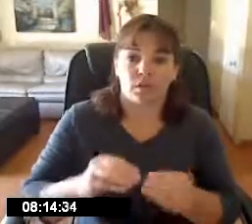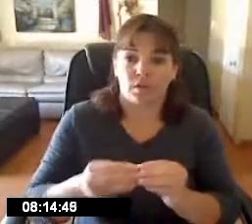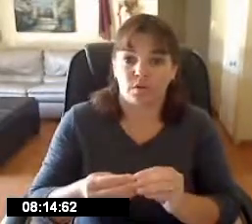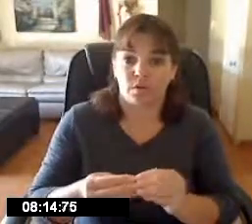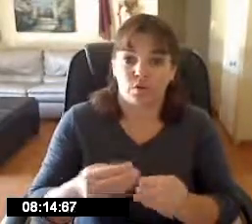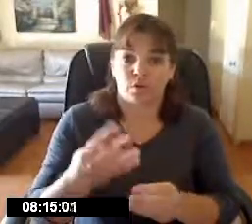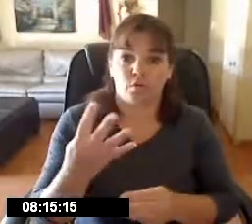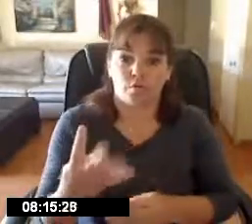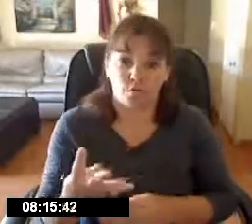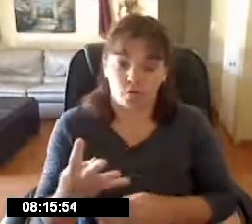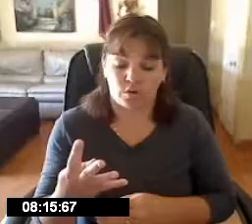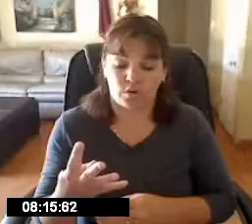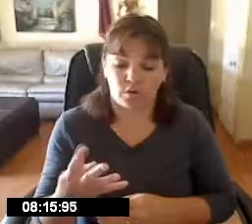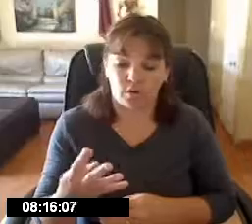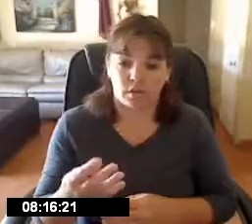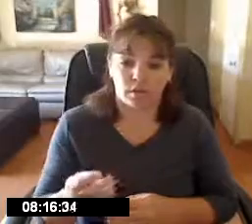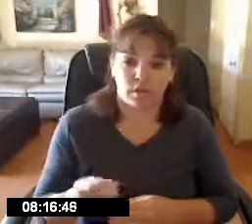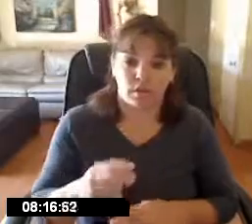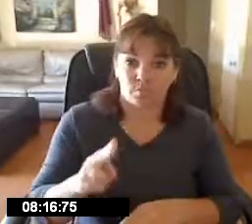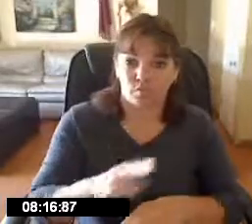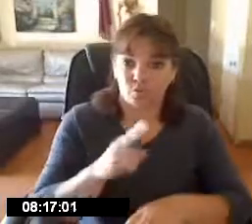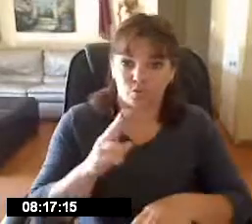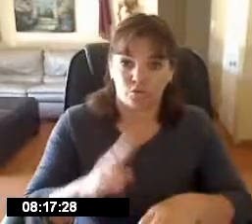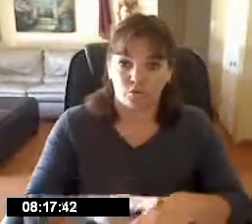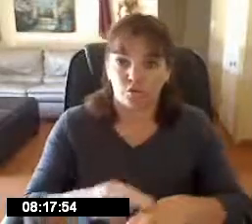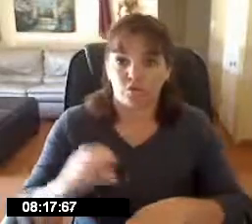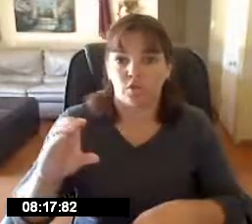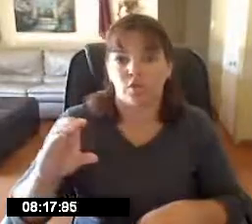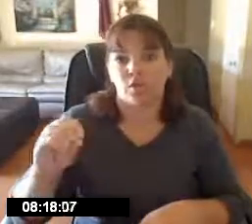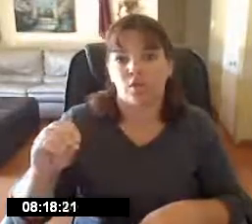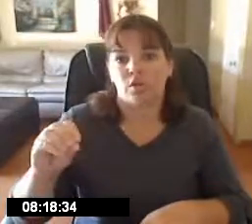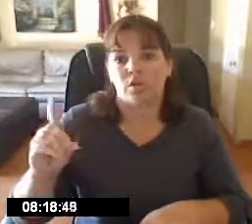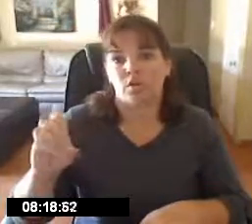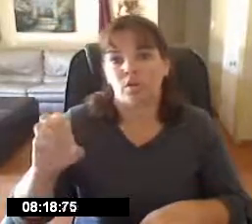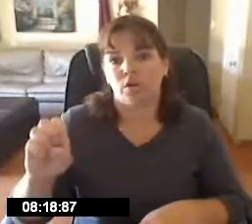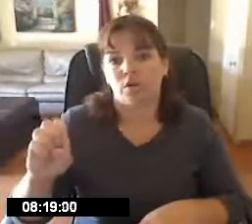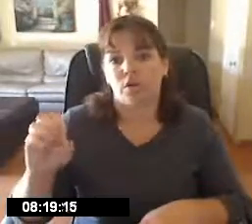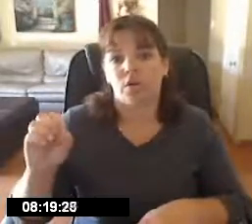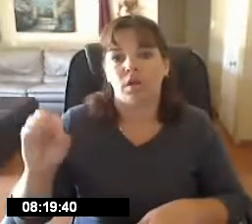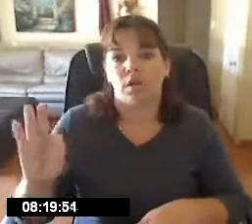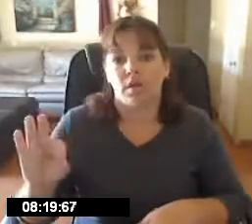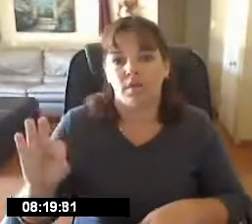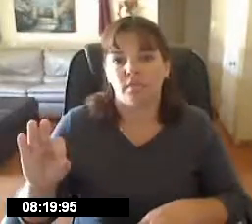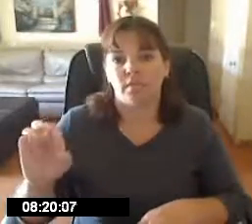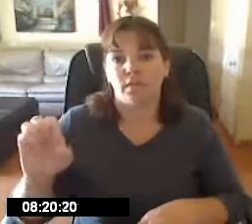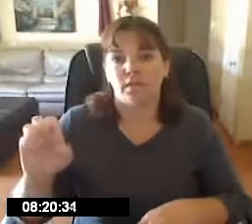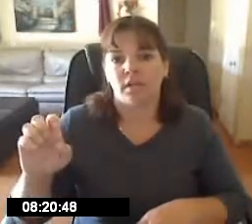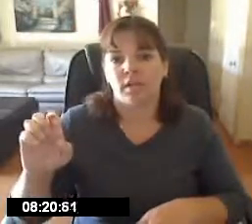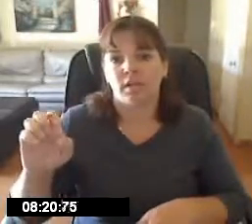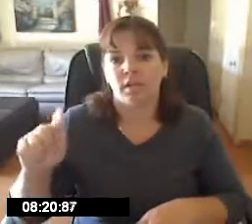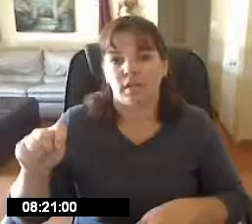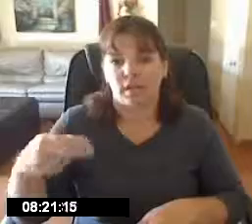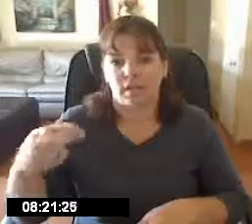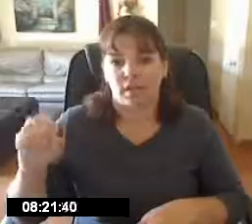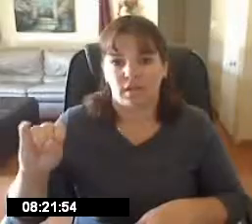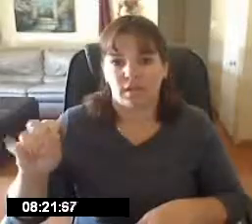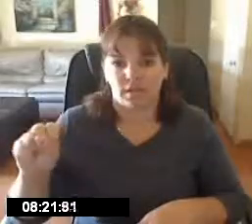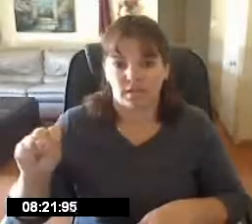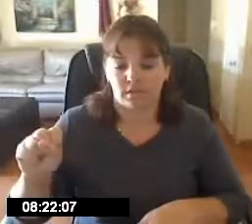of Professional Conduct, as does RID, they call it the Code of Professional Conduct. But you'll want to